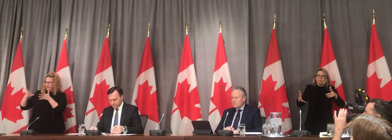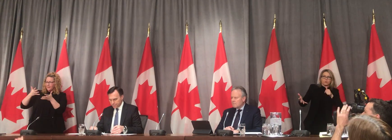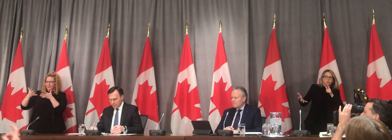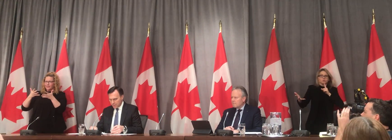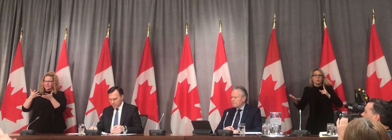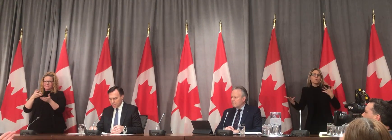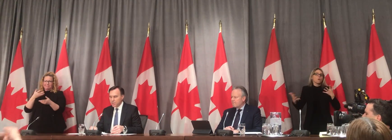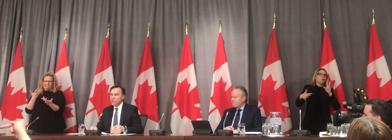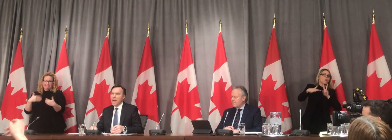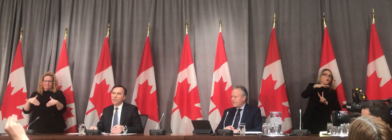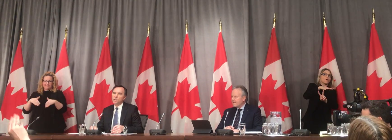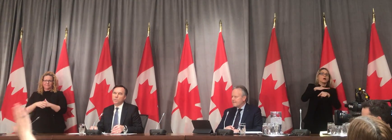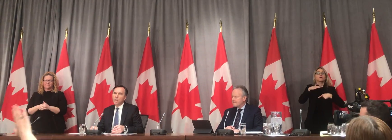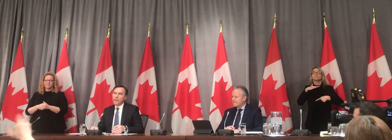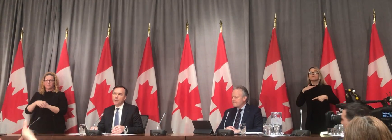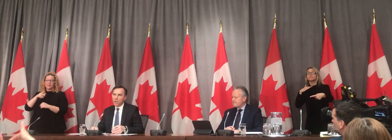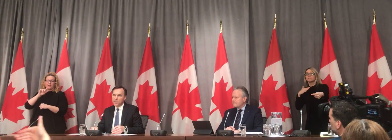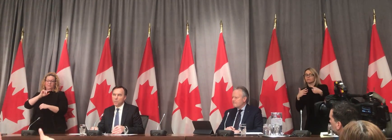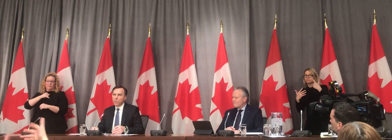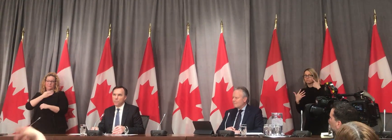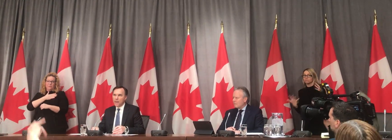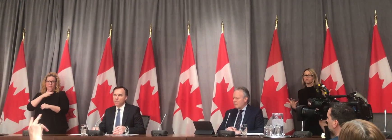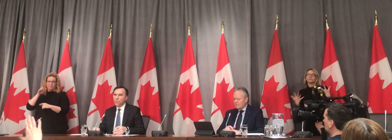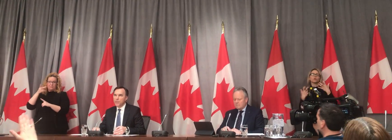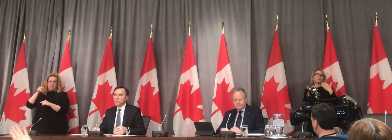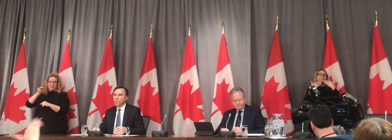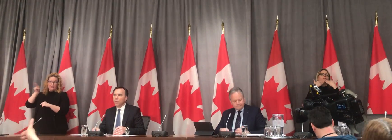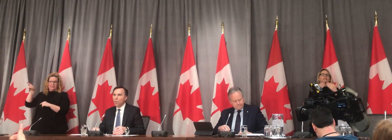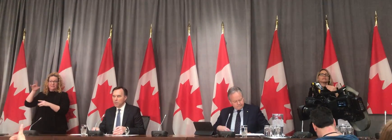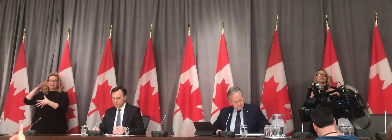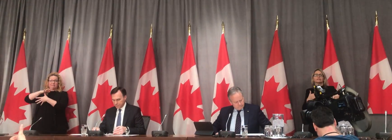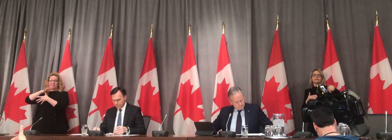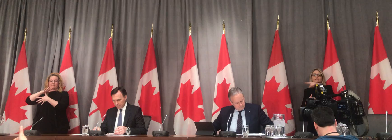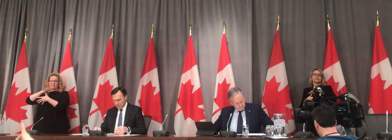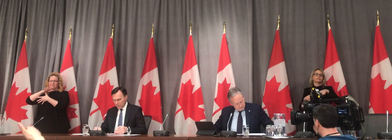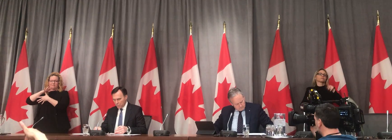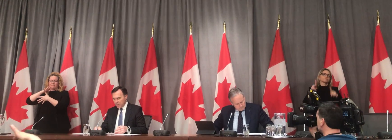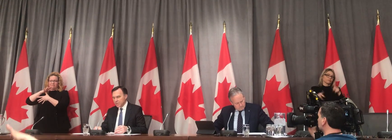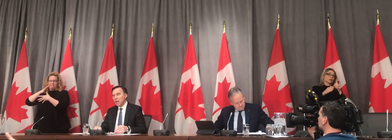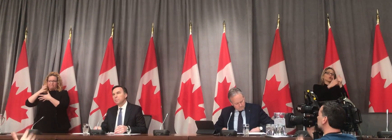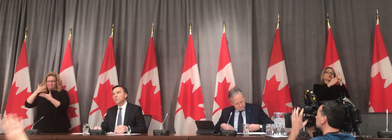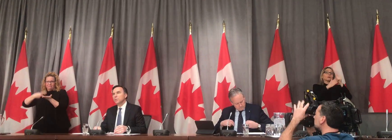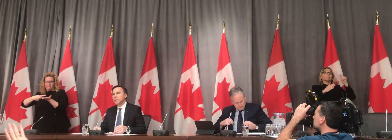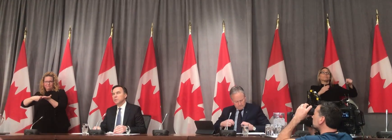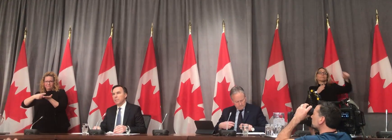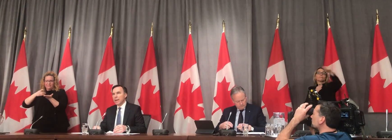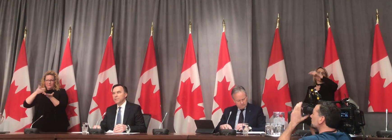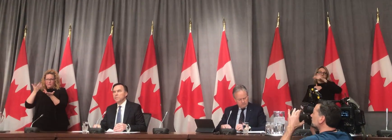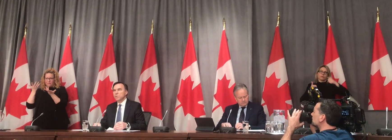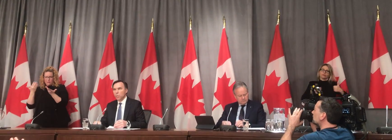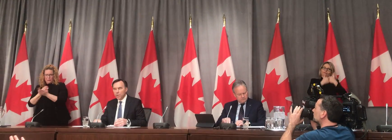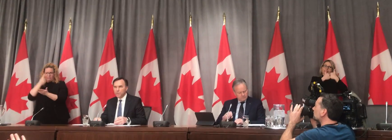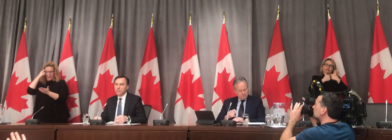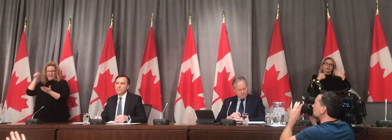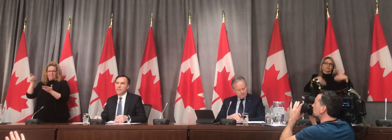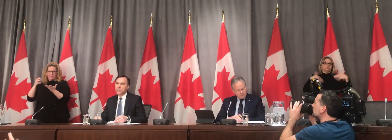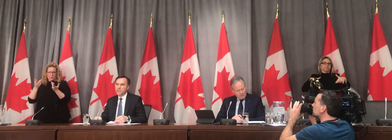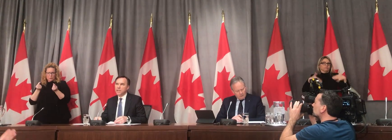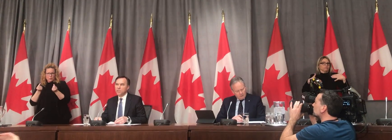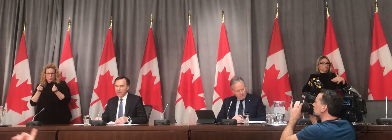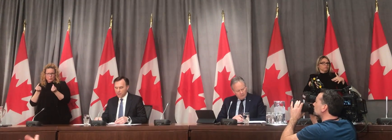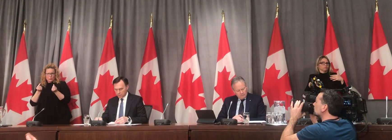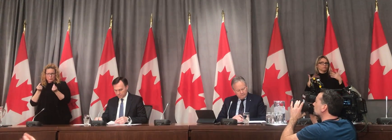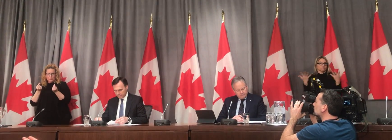leadership. This is a challenge like none that we've ever faced before. Facing up to it demands swift